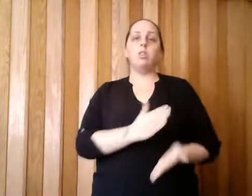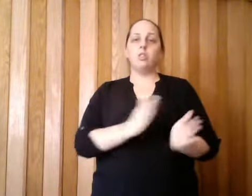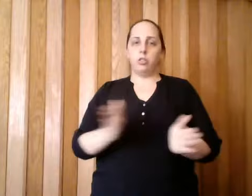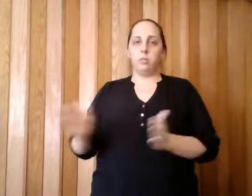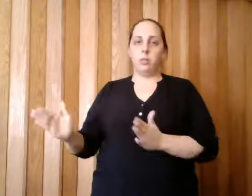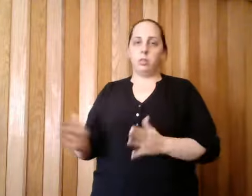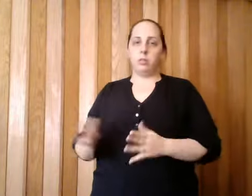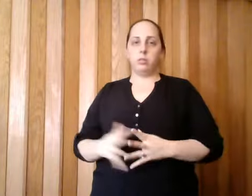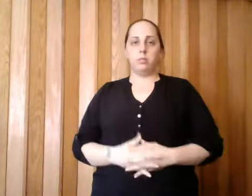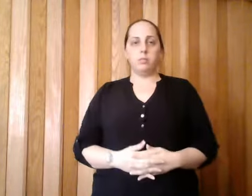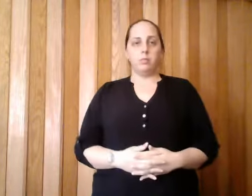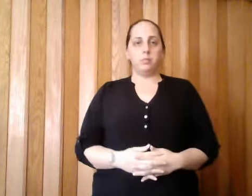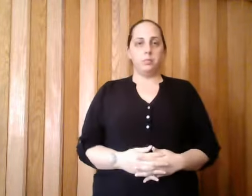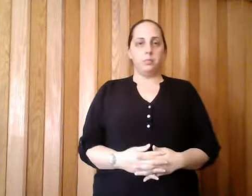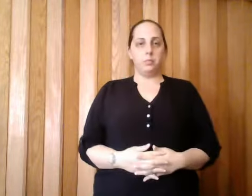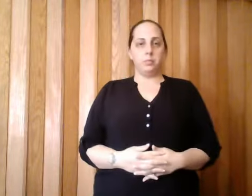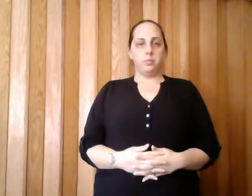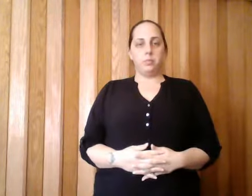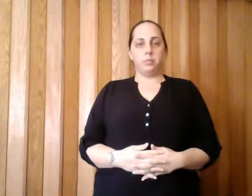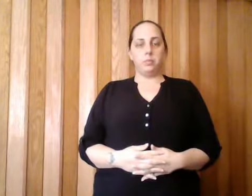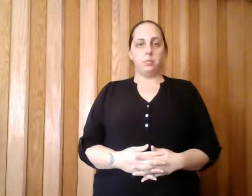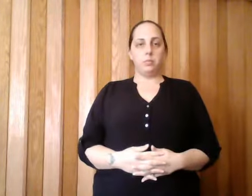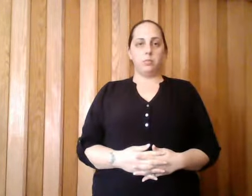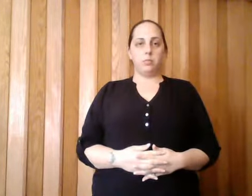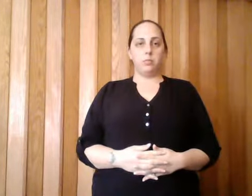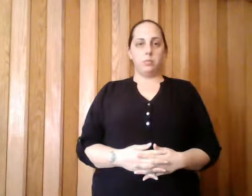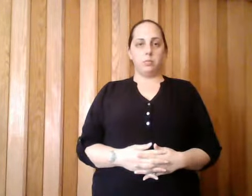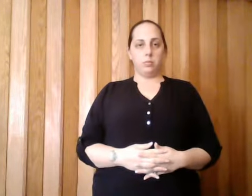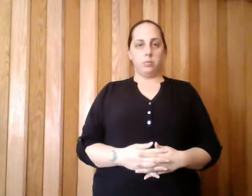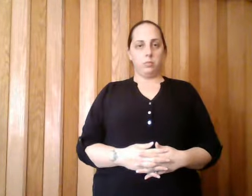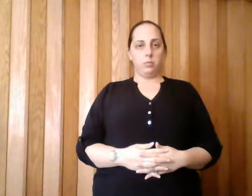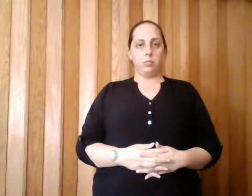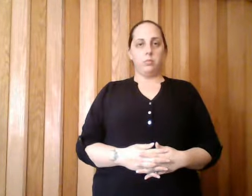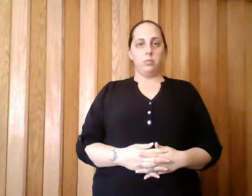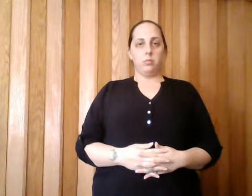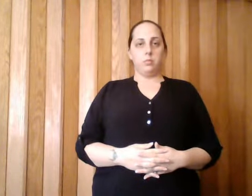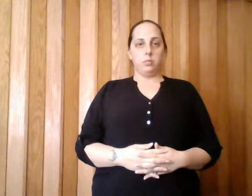And this is so during math we have this thing called Hoven's Learning of the Word.